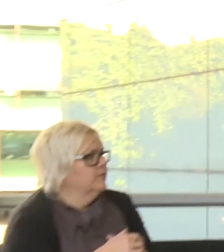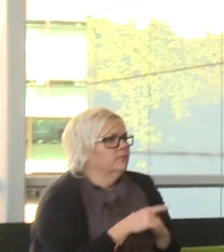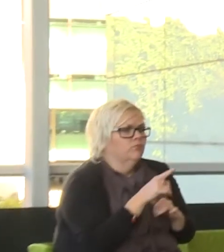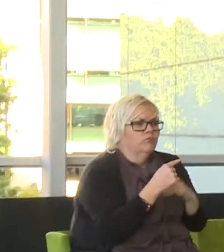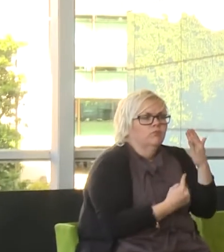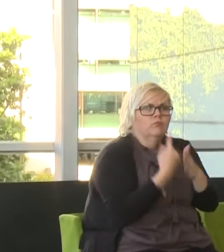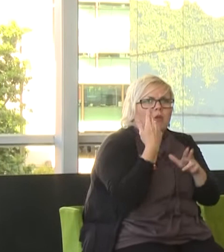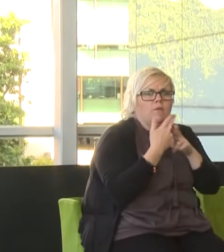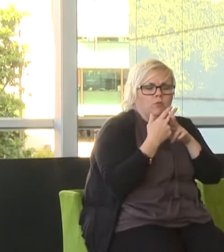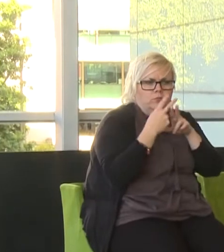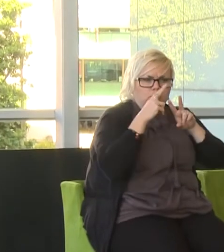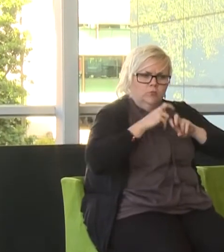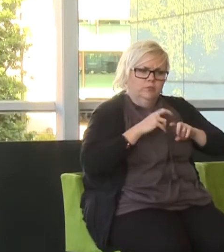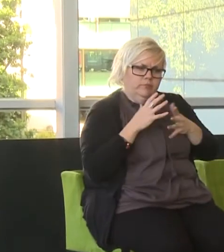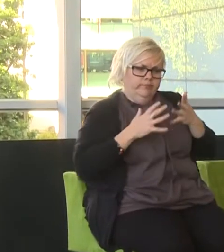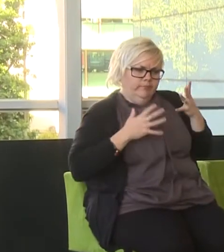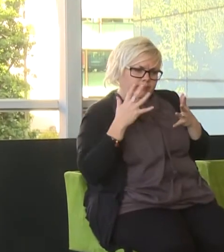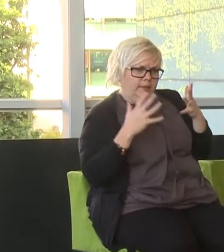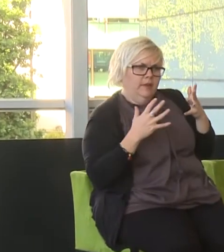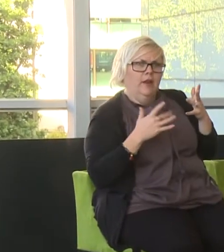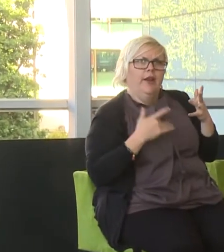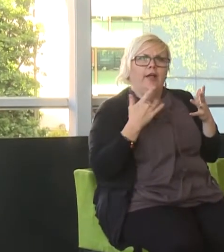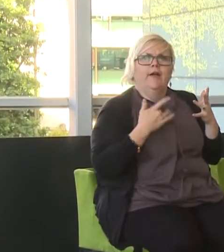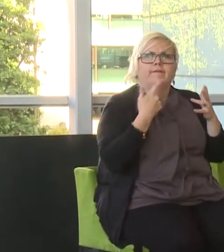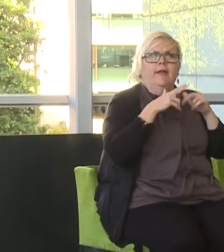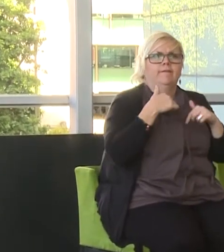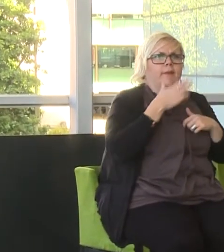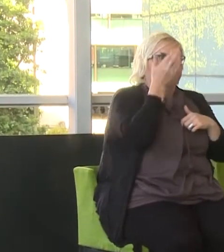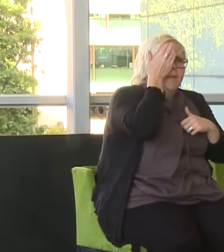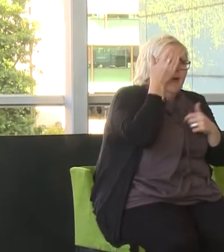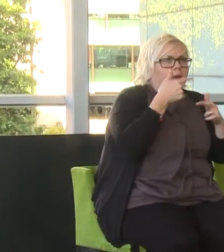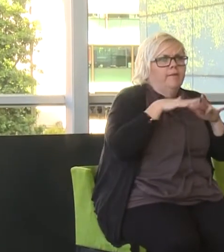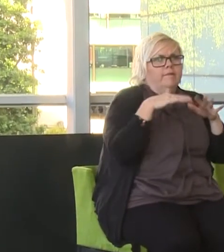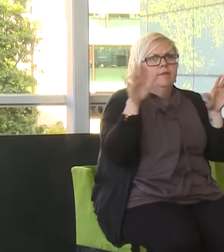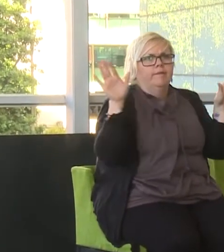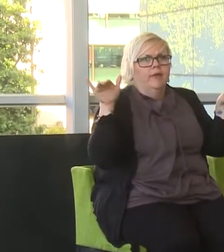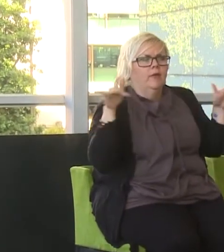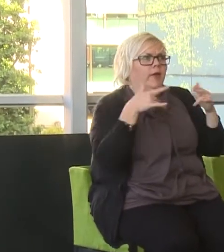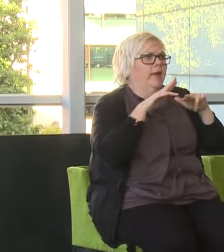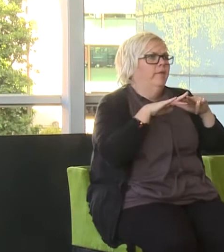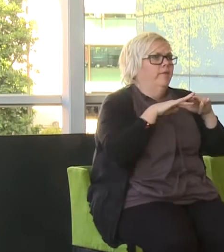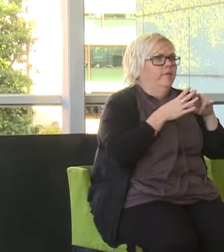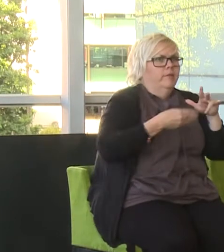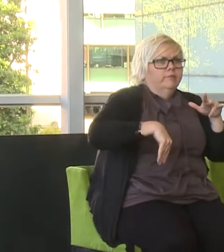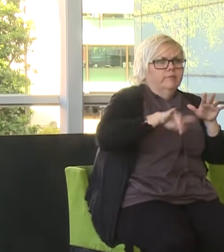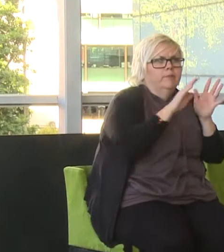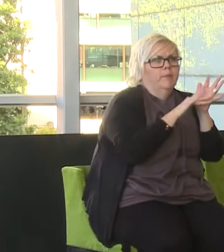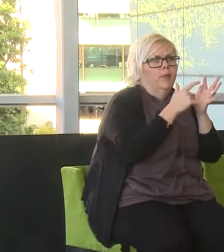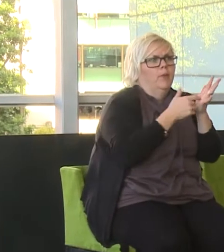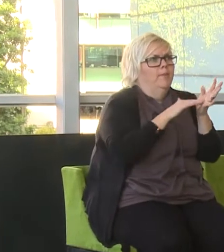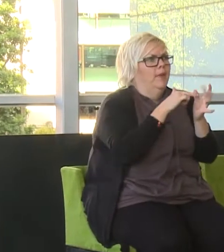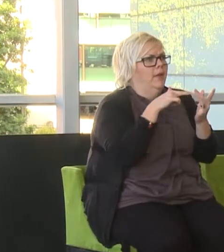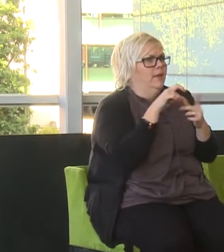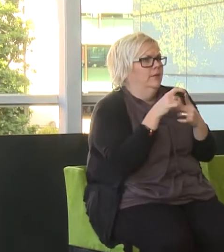to explore the notion of what life would be like being a pirate or a fairy or a mermaid or to fly. Our first